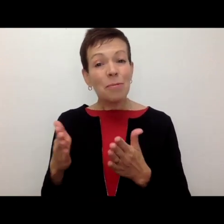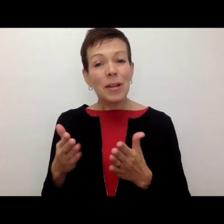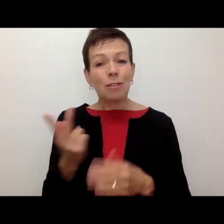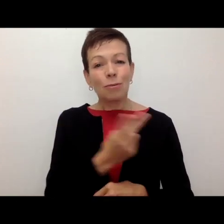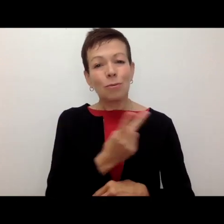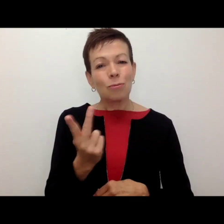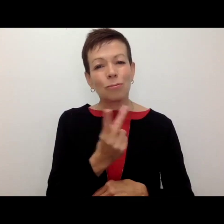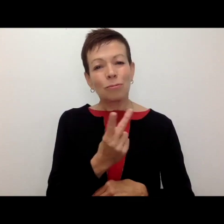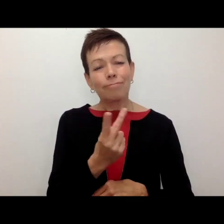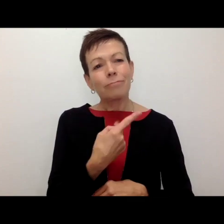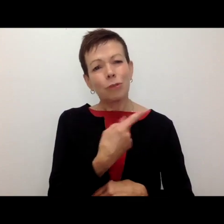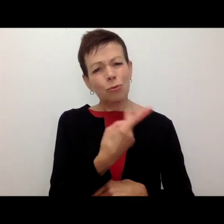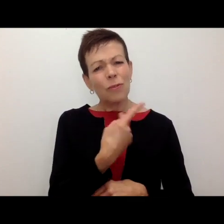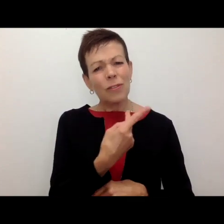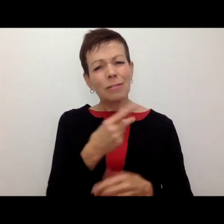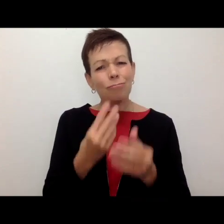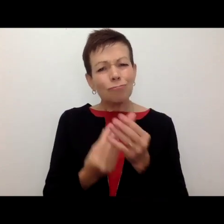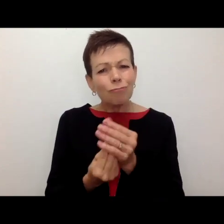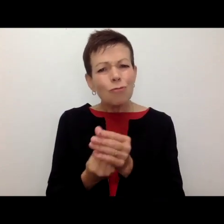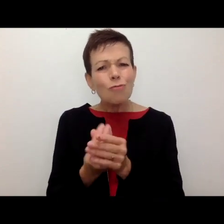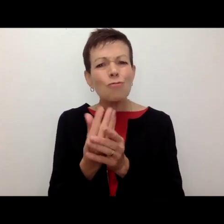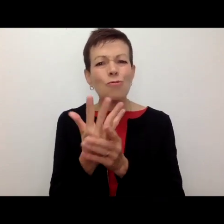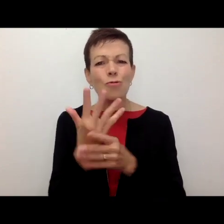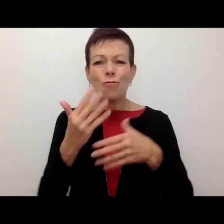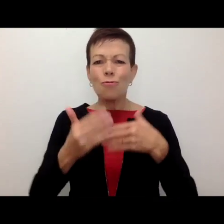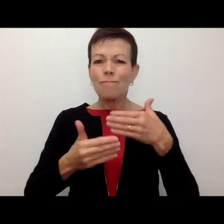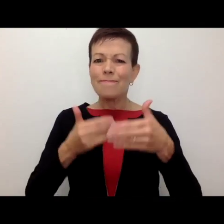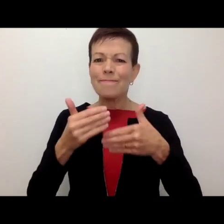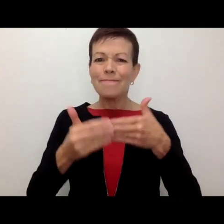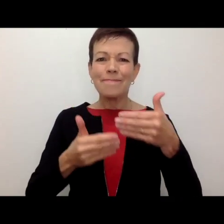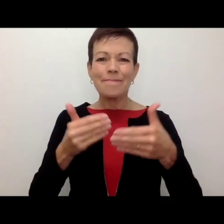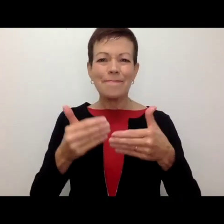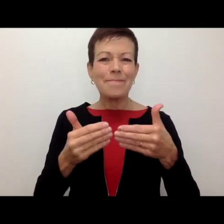many ways, I think the two of us grew in our leadership journeys.